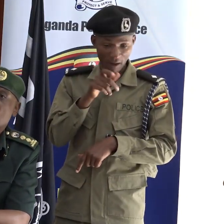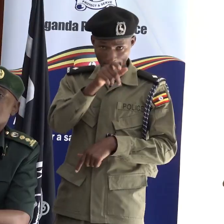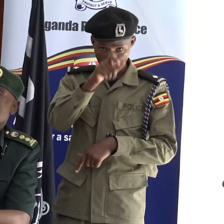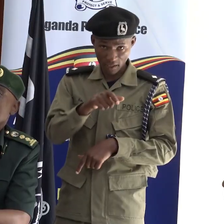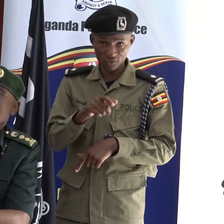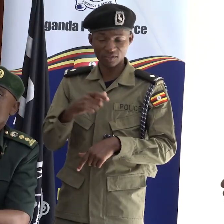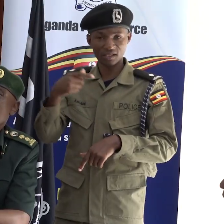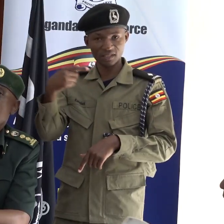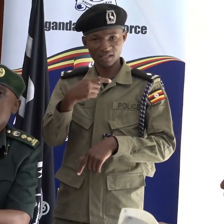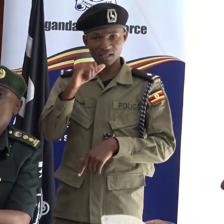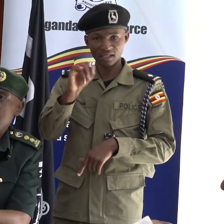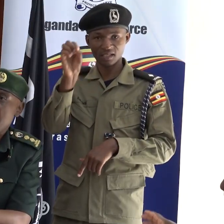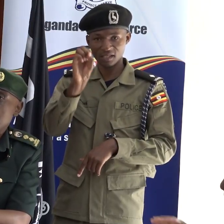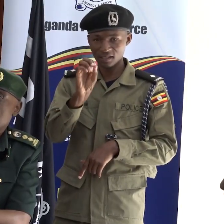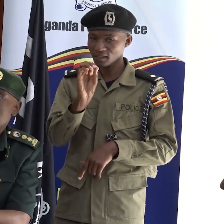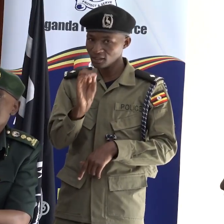GISO